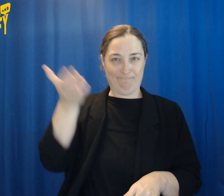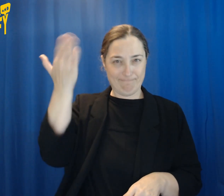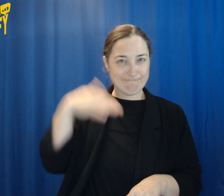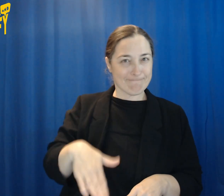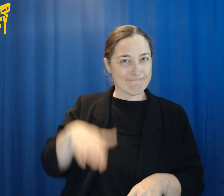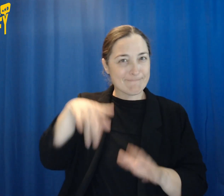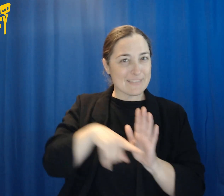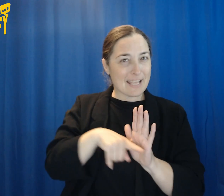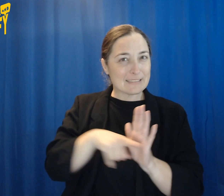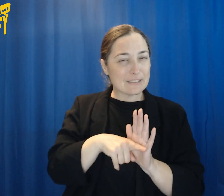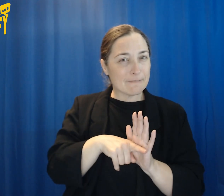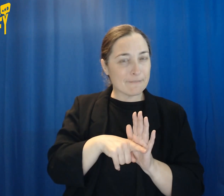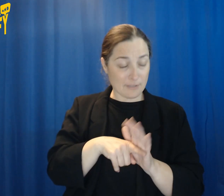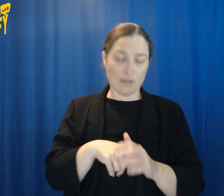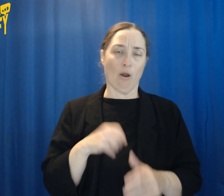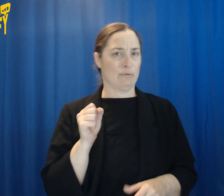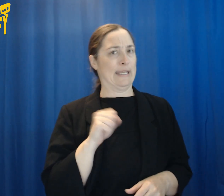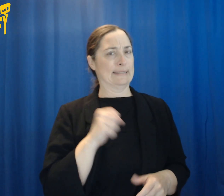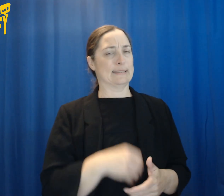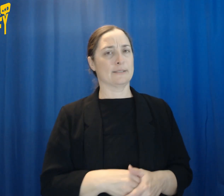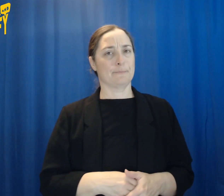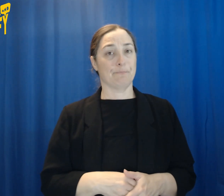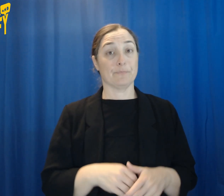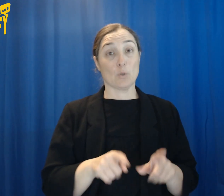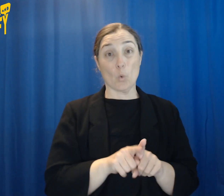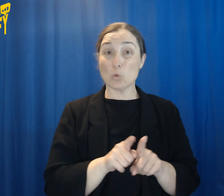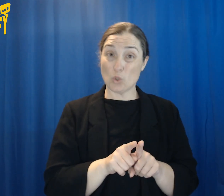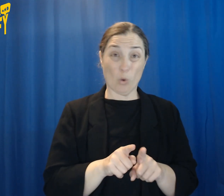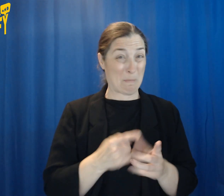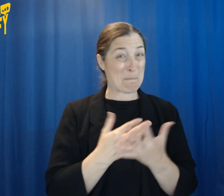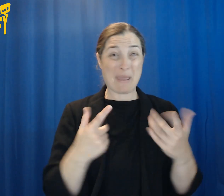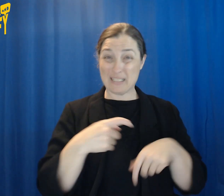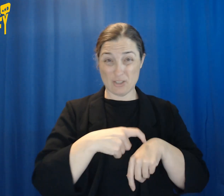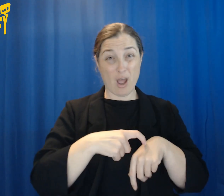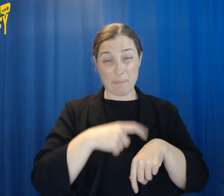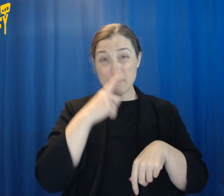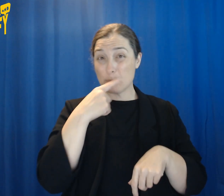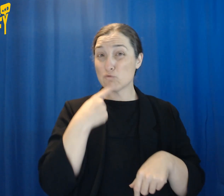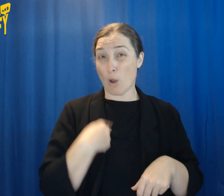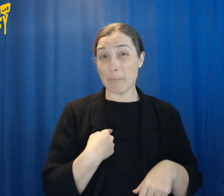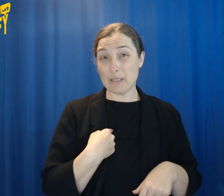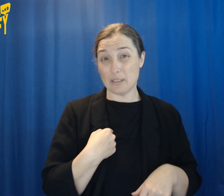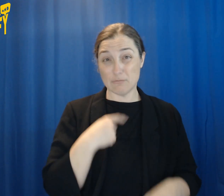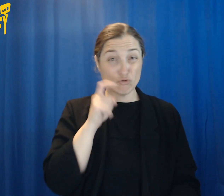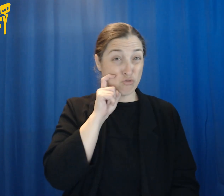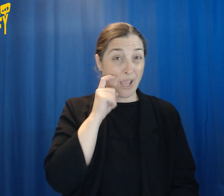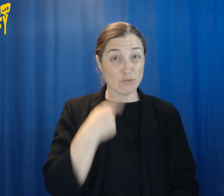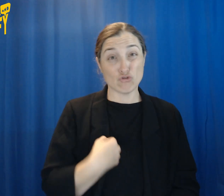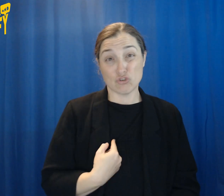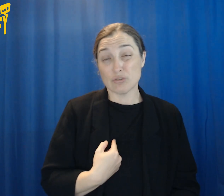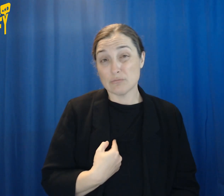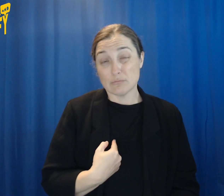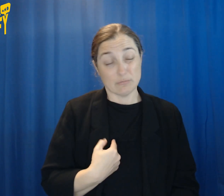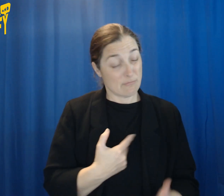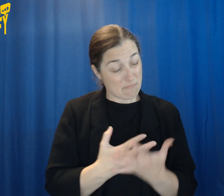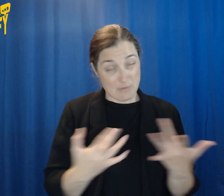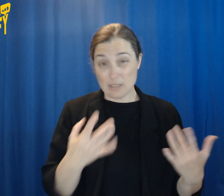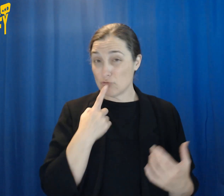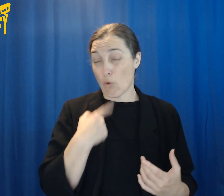you? Yes, and I've also been told that I was strange numerous times by people in my life who have come in and out of my life. But The Strange Little Girl